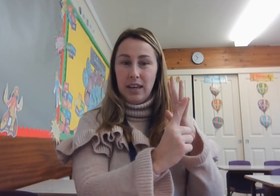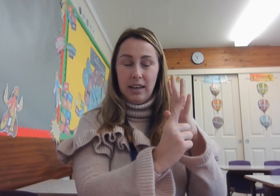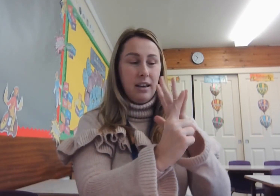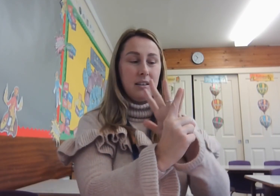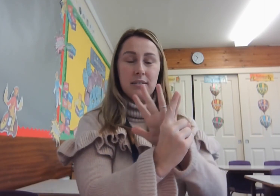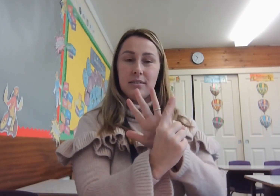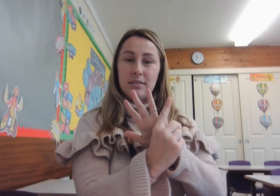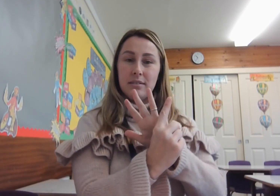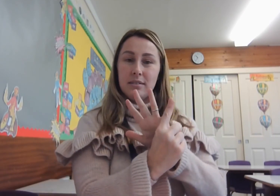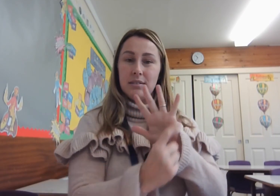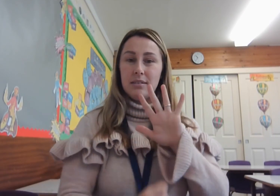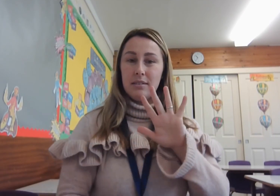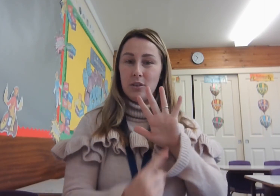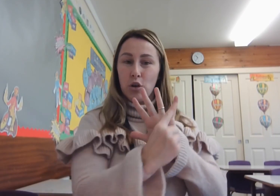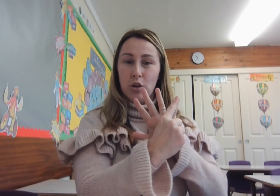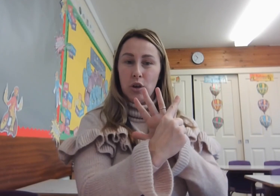finger, U.